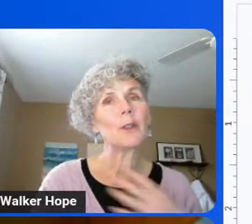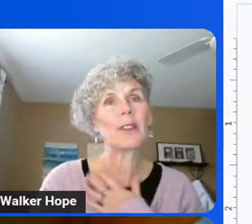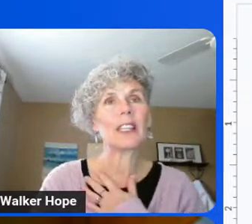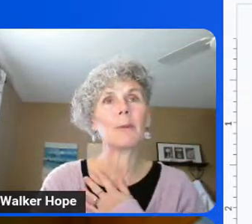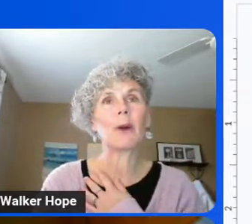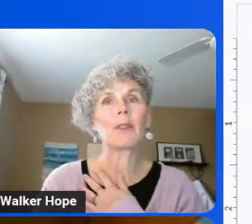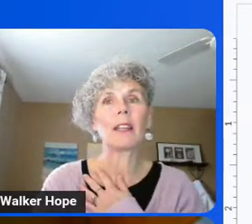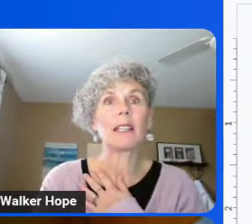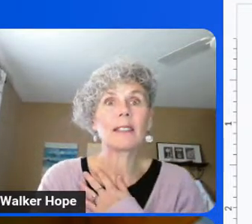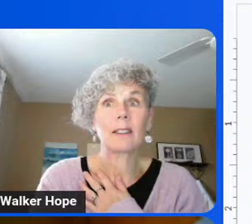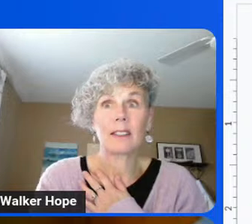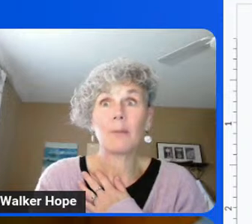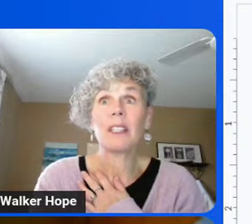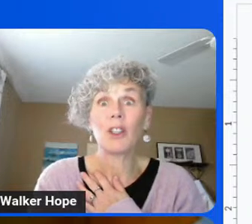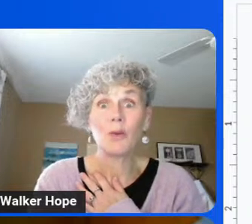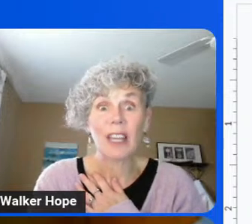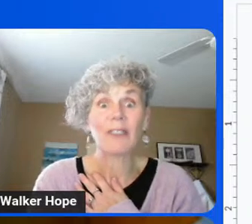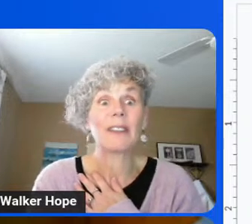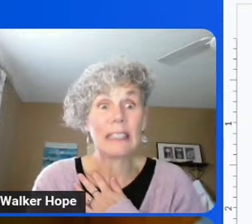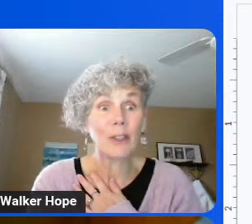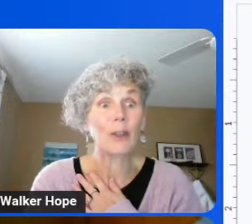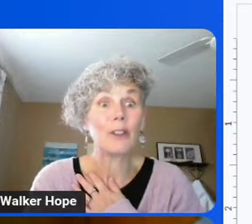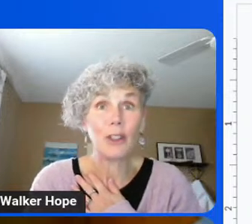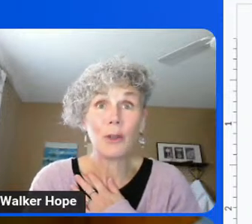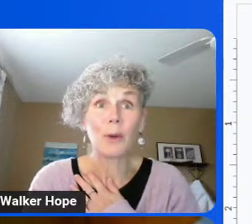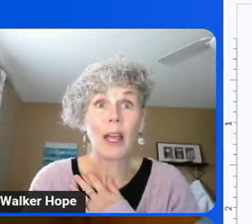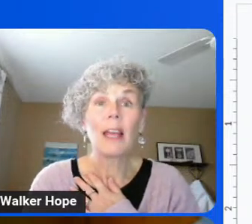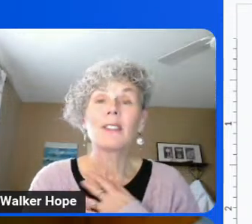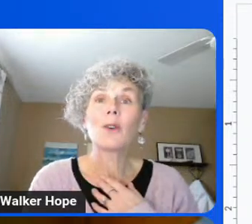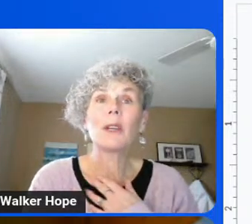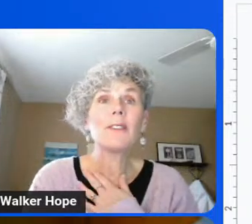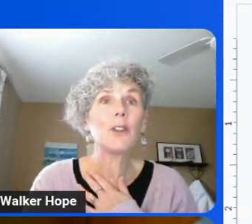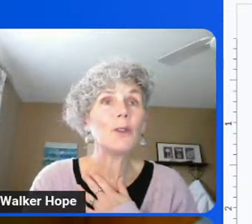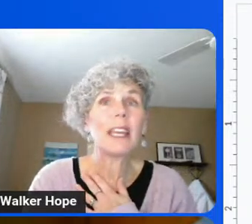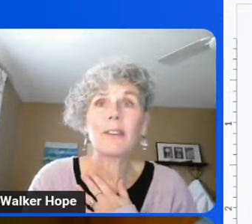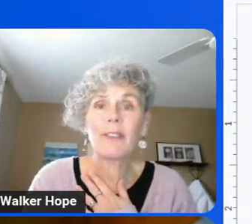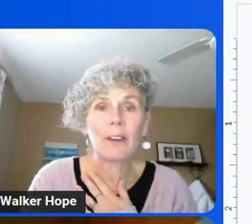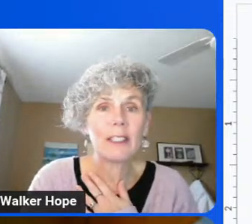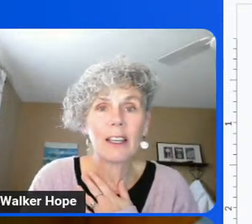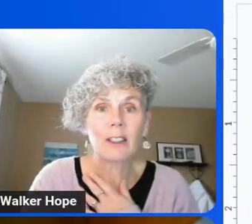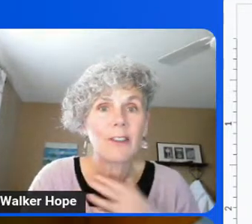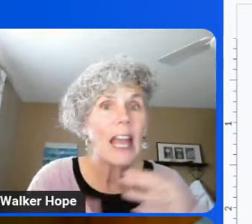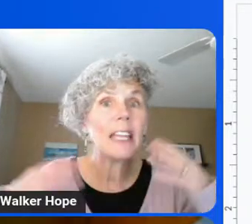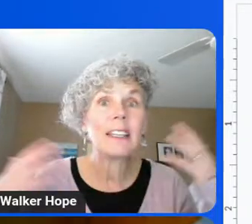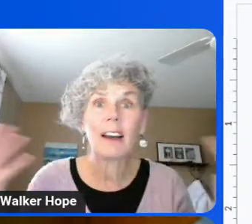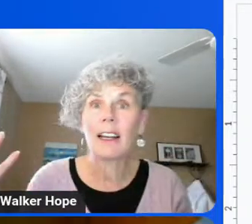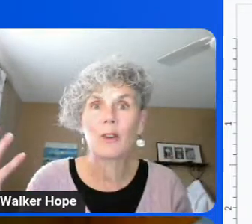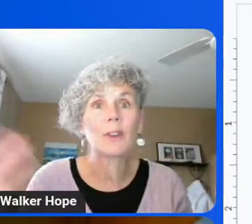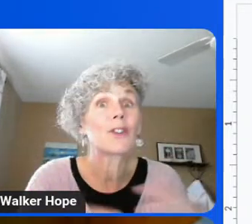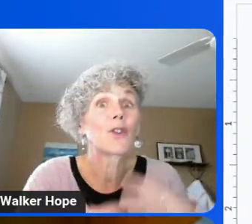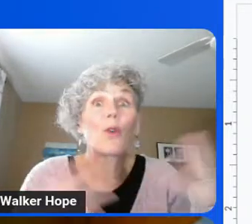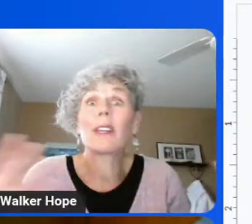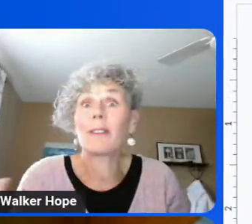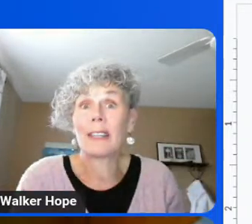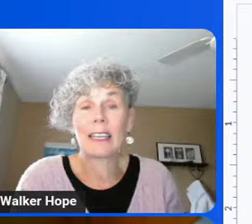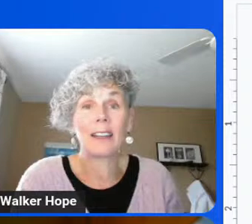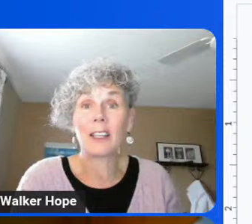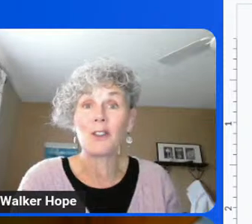think about that is something that you definitely could do. So if you take a fairy tale of any kind or story of any kind that you've